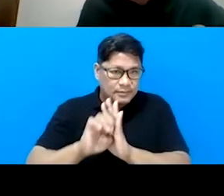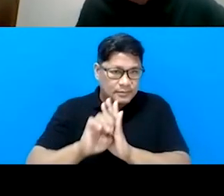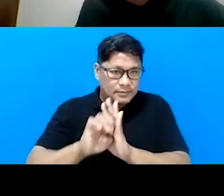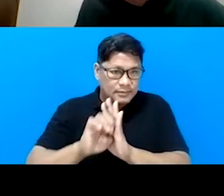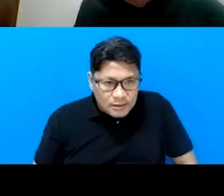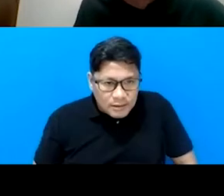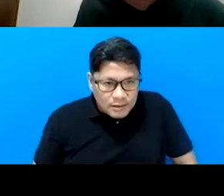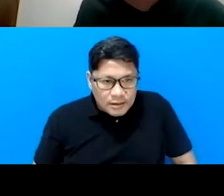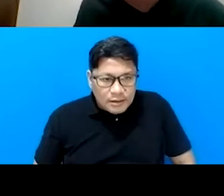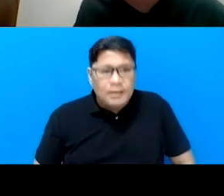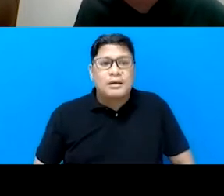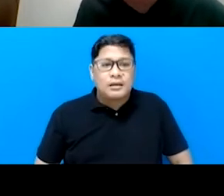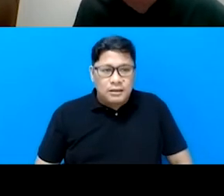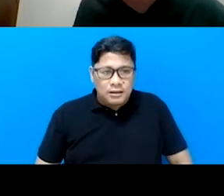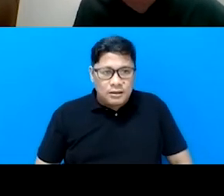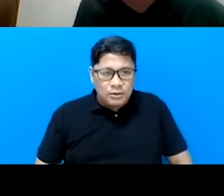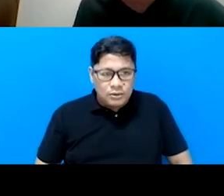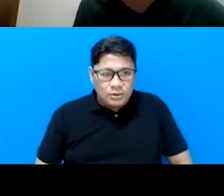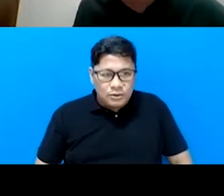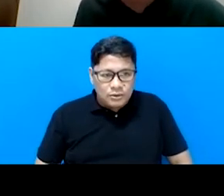or homework.